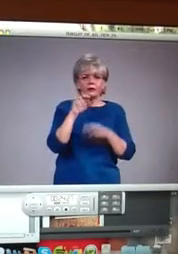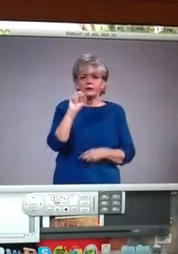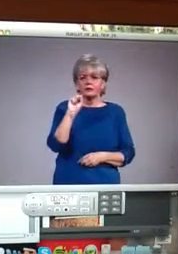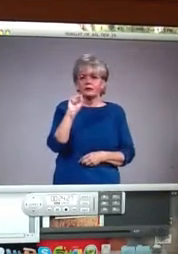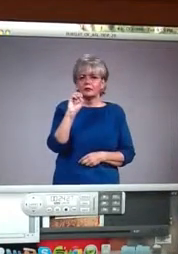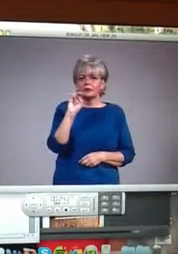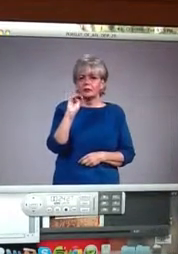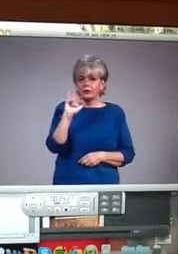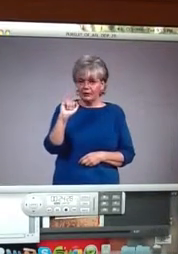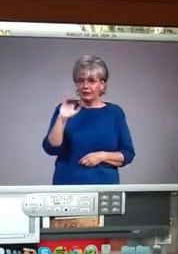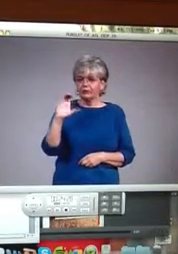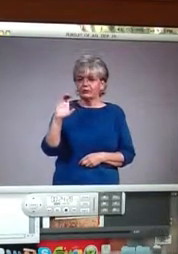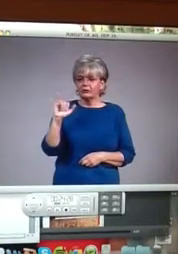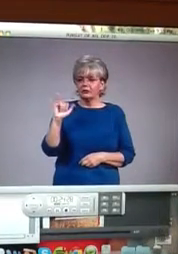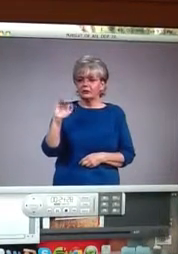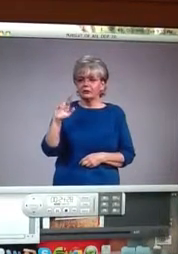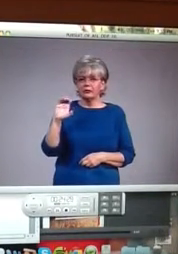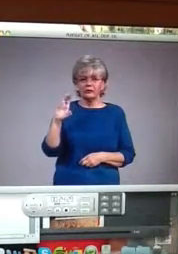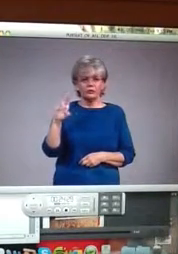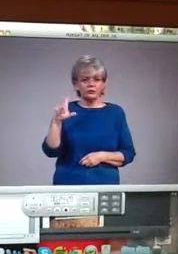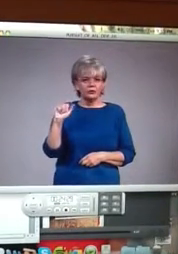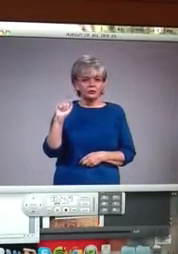So in your ear, you have